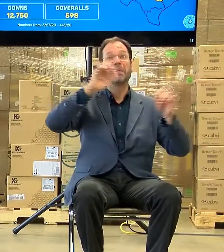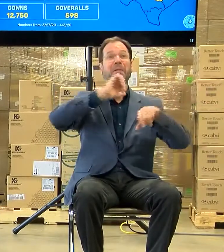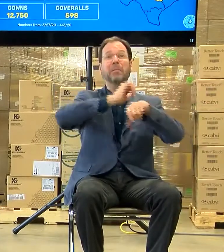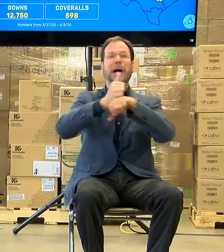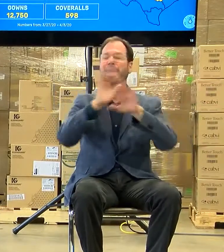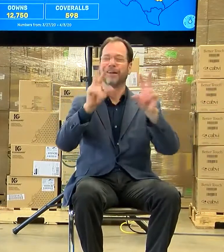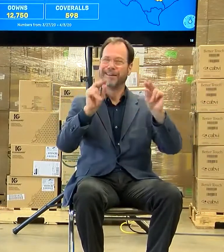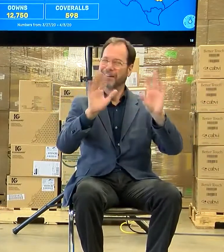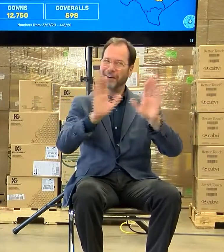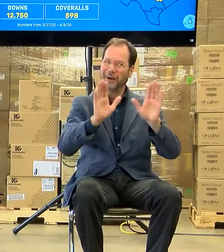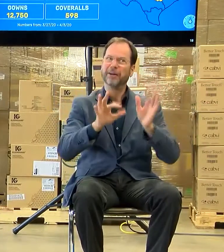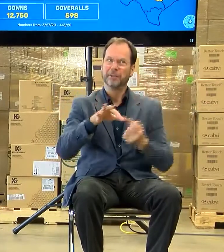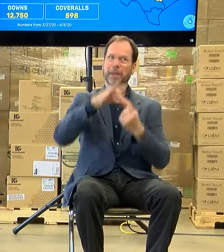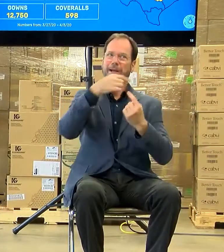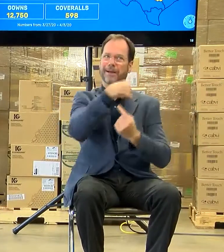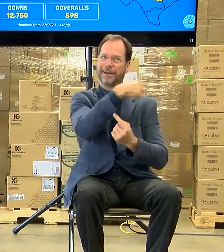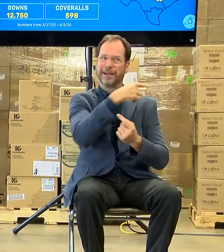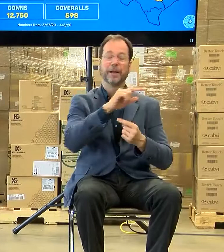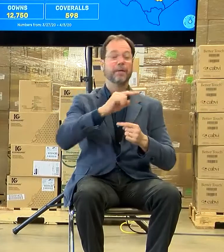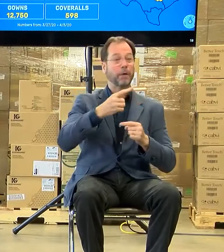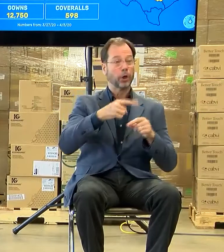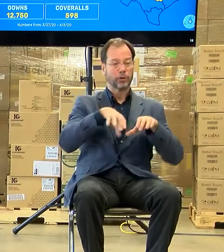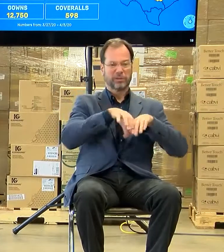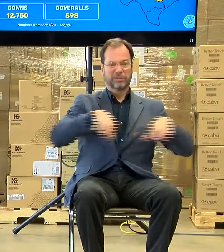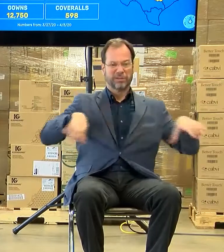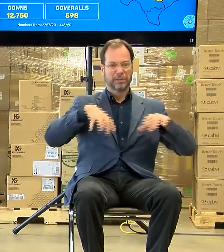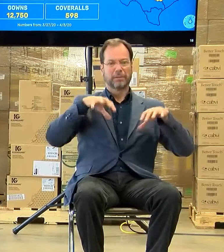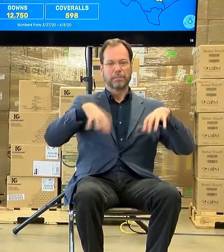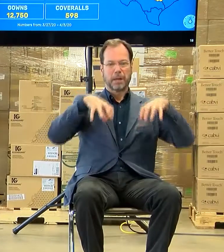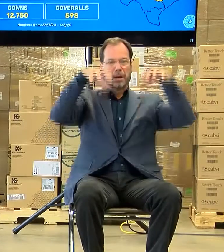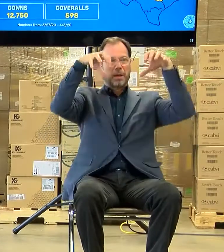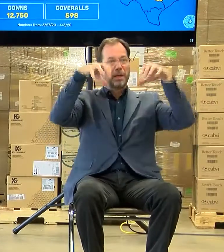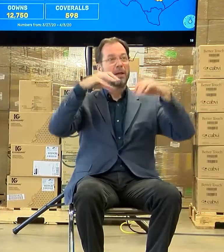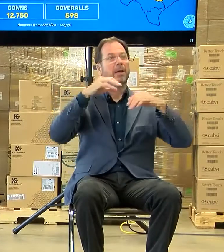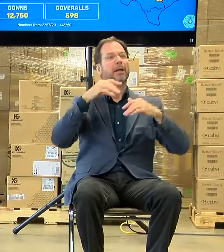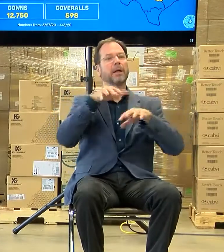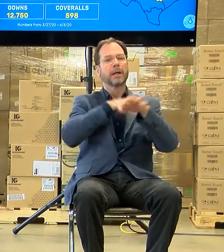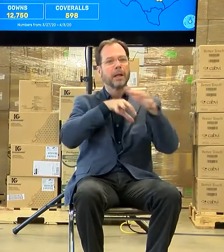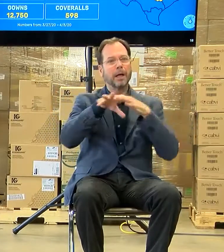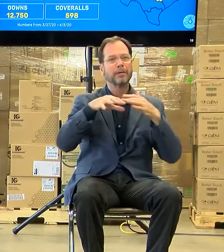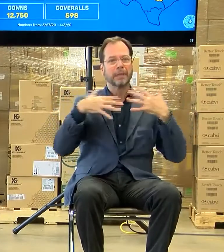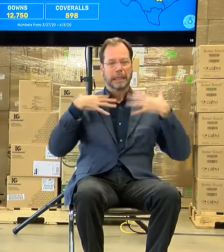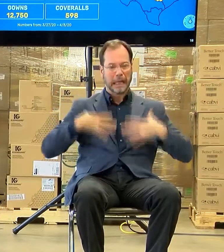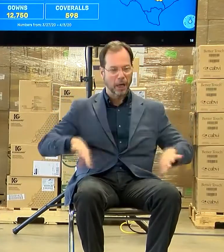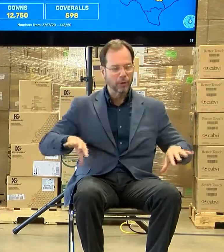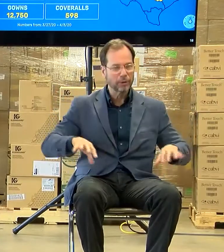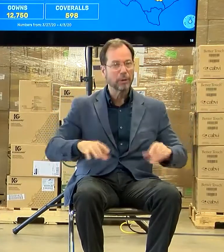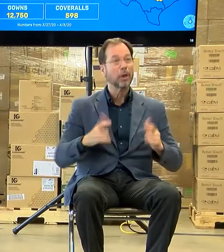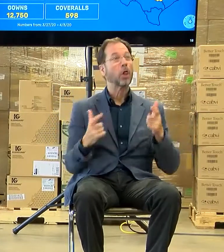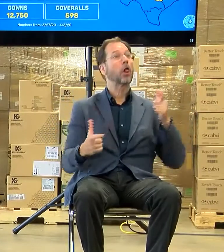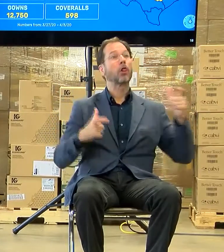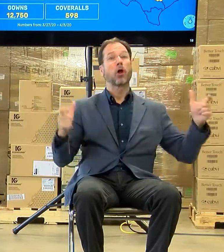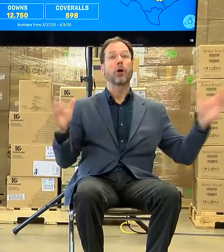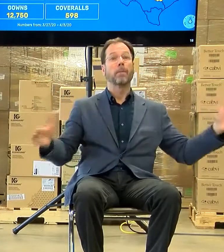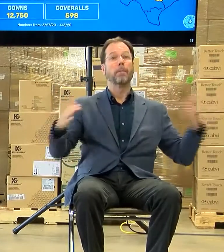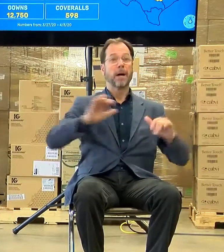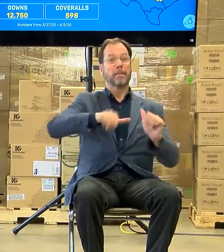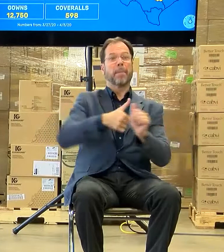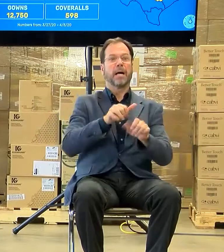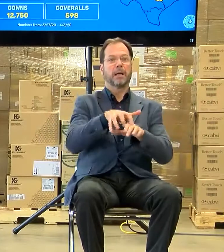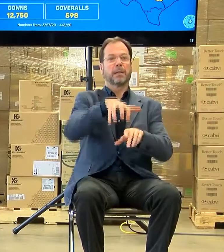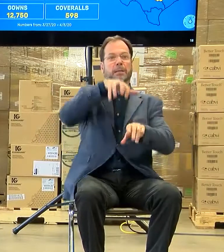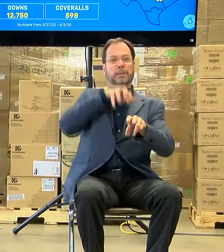row of boxes on those 3 pallets are boxes of gloves and gowns. The larger boxes behind